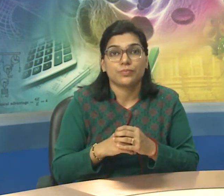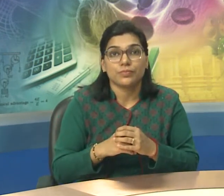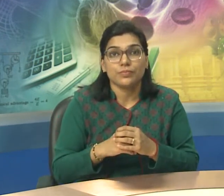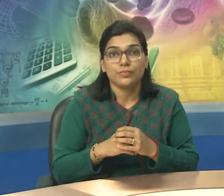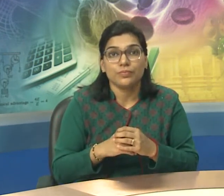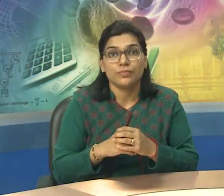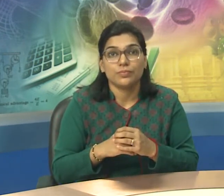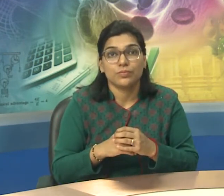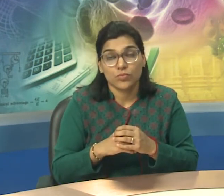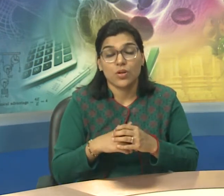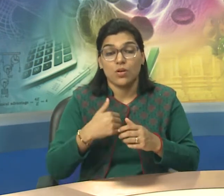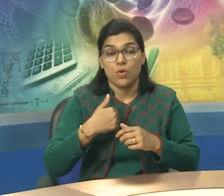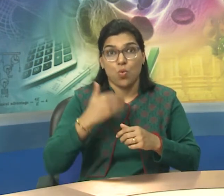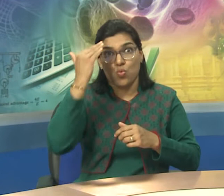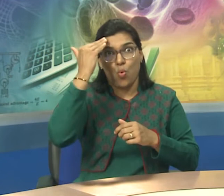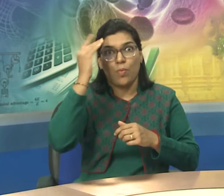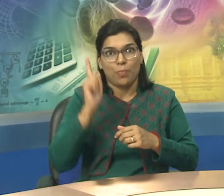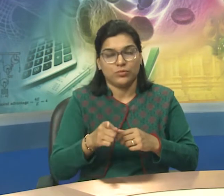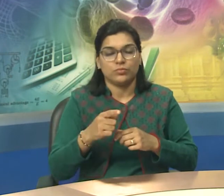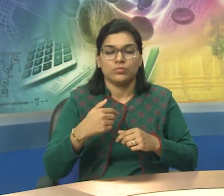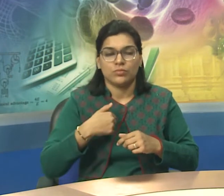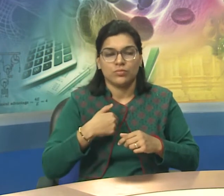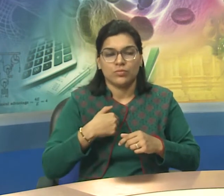However, a company can